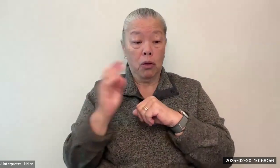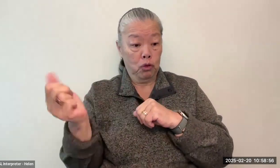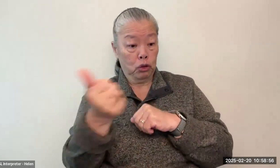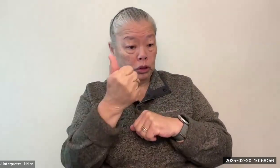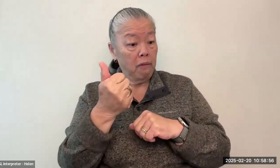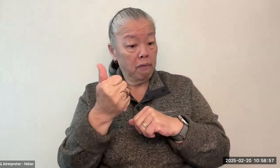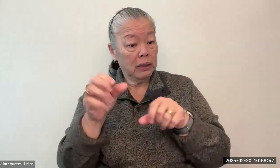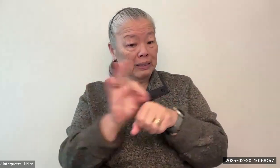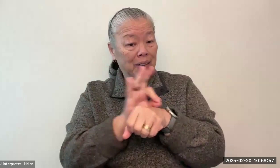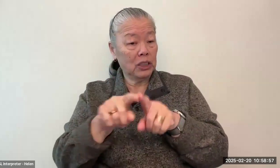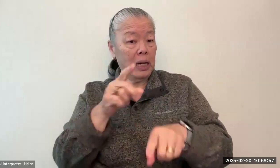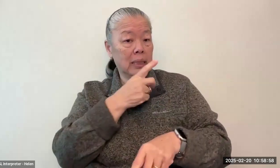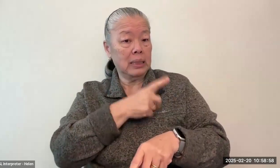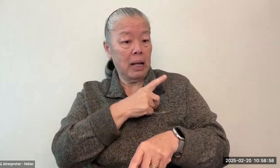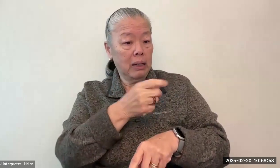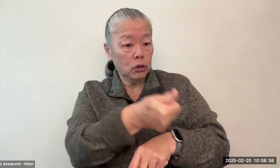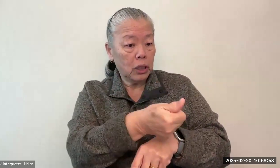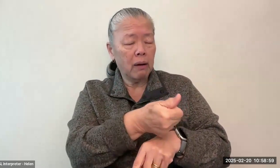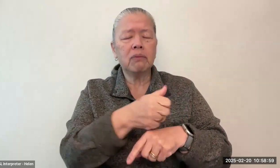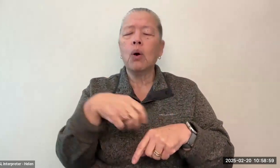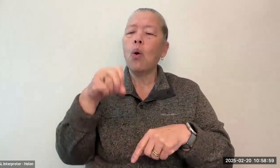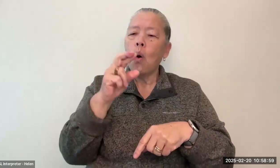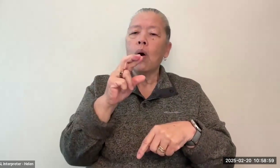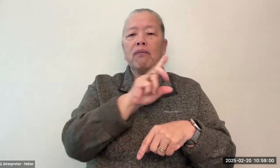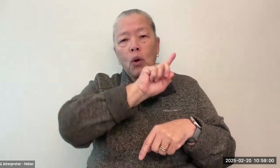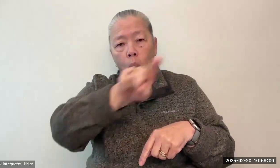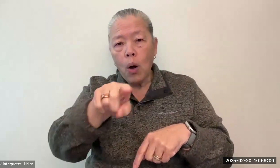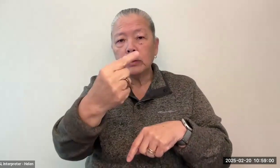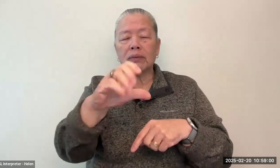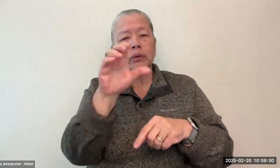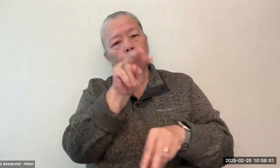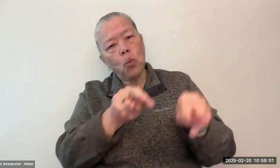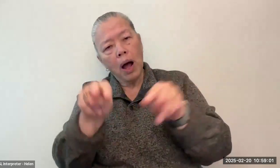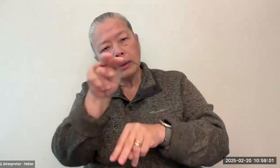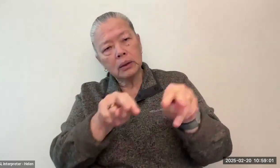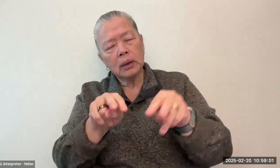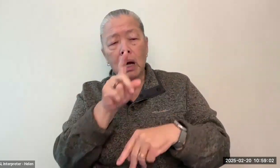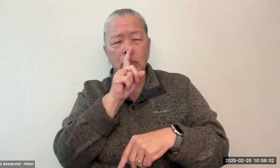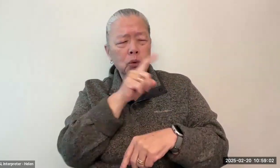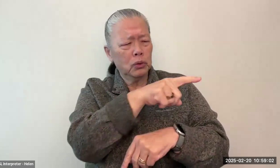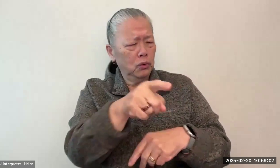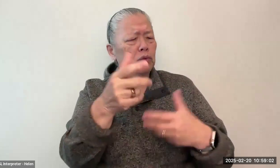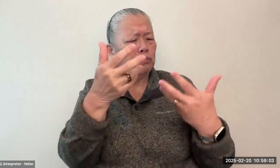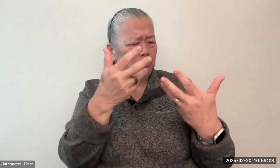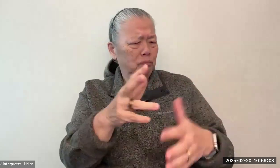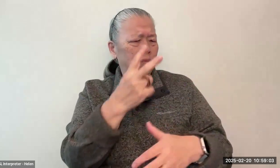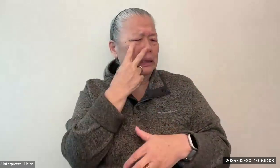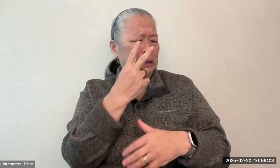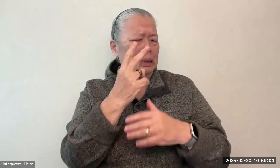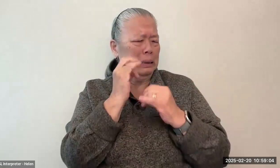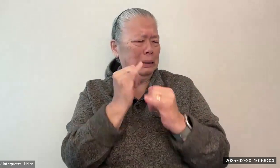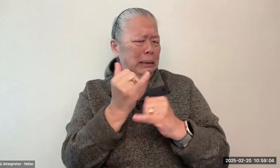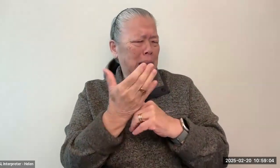General Conference or an observer yourself, you've probably also seen what I'm about to say. When matters